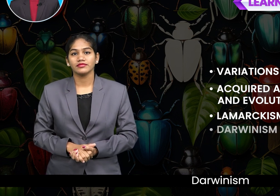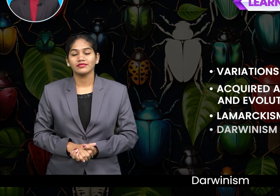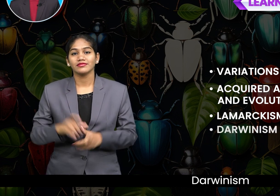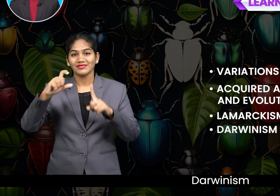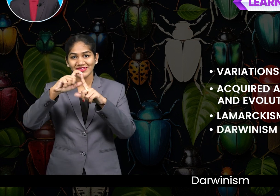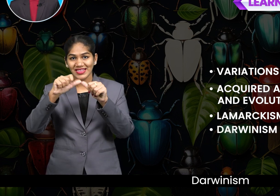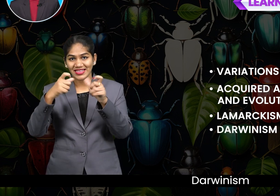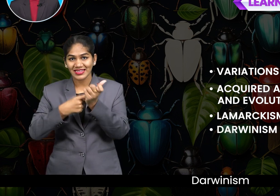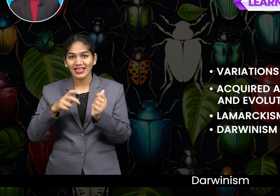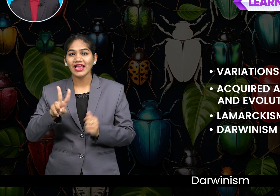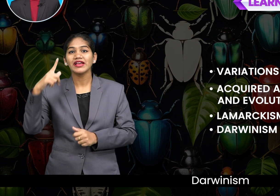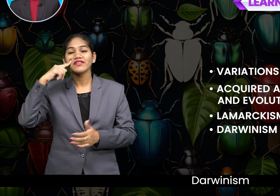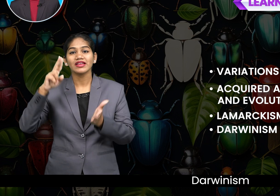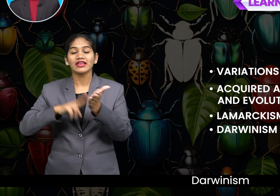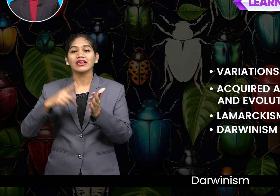Darwinism.